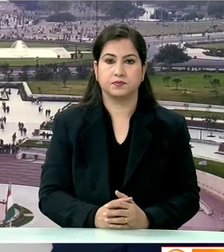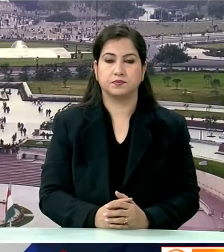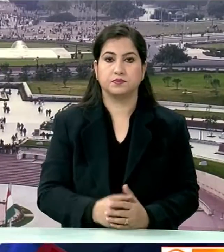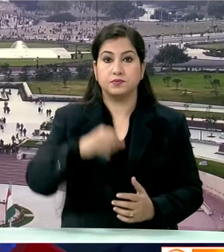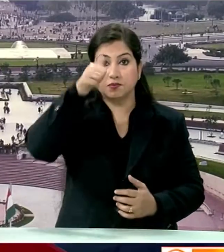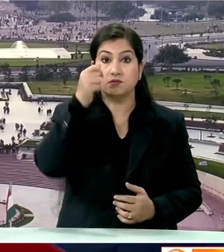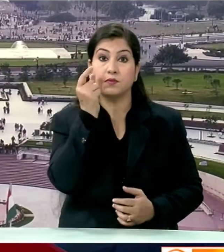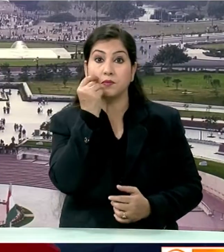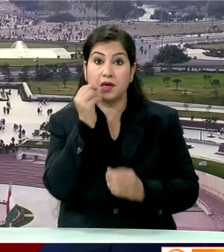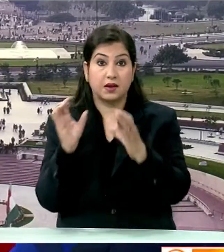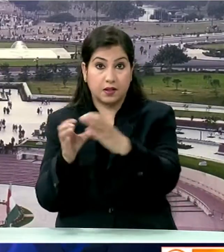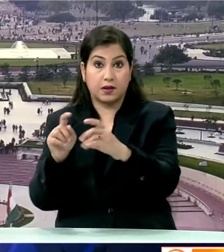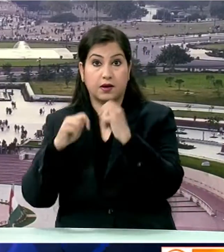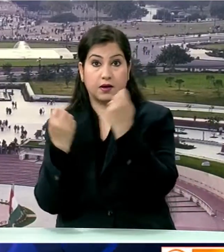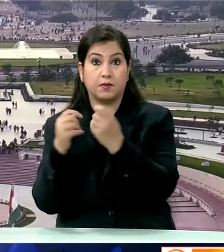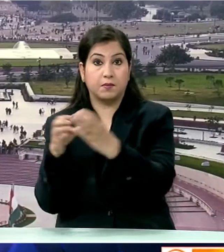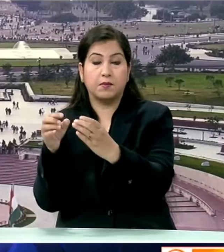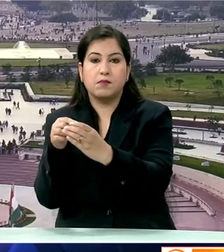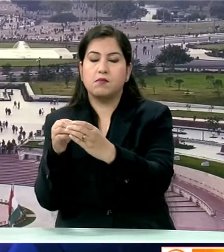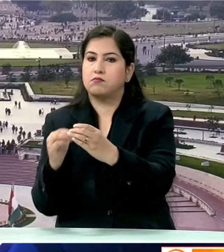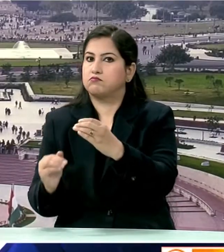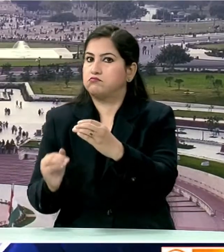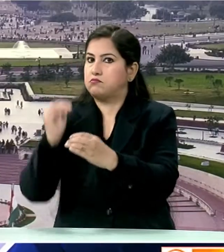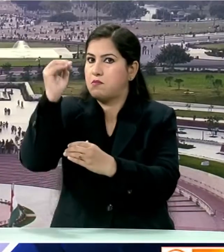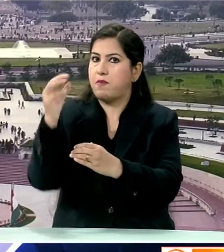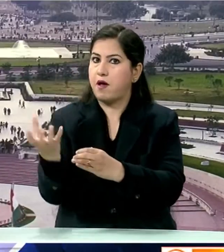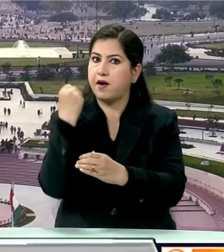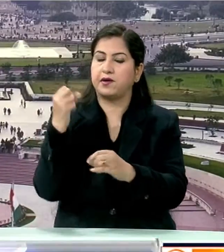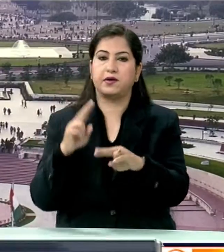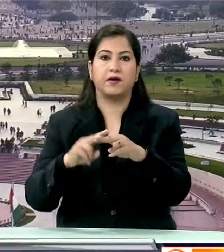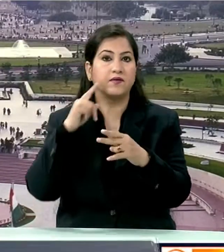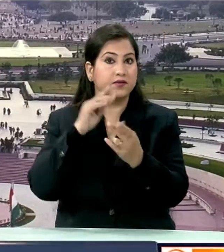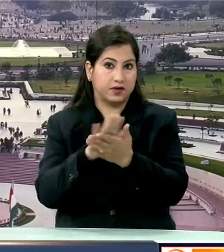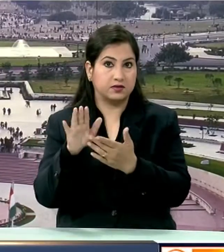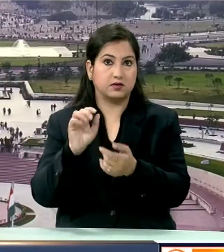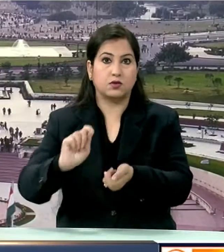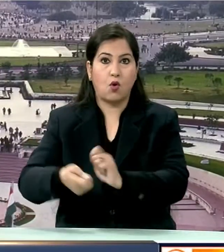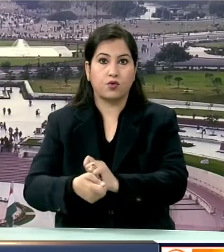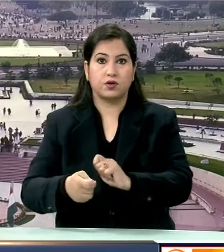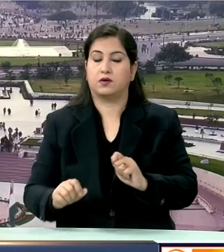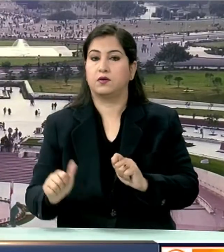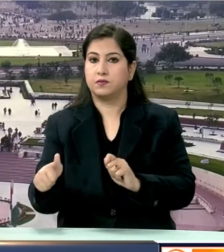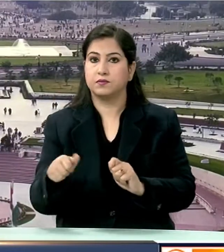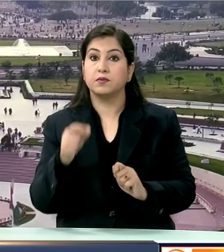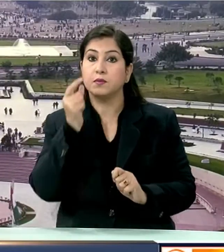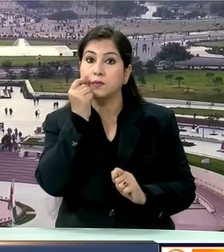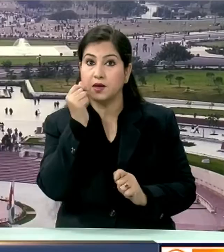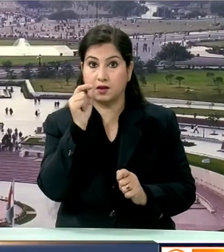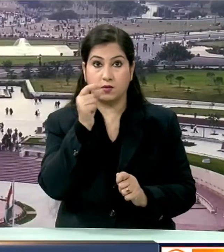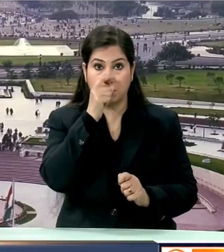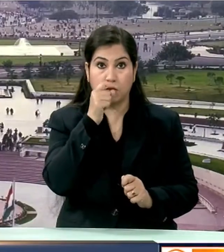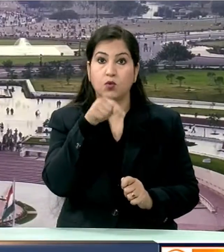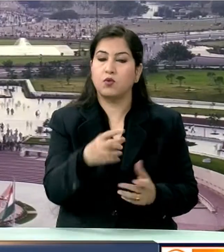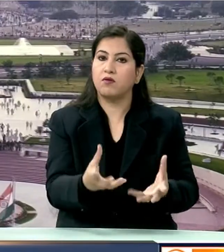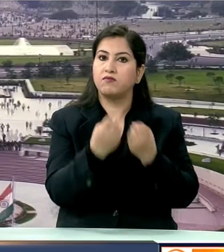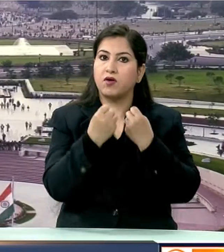The Indian men's hockey team has achieved all-time high spot in the FIH hockey rankings. The men in blue